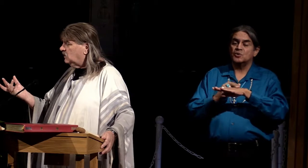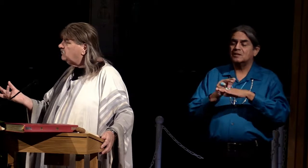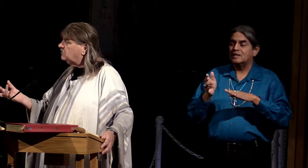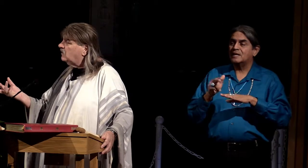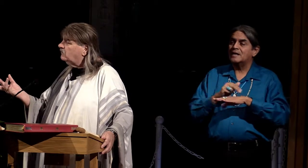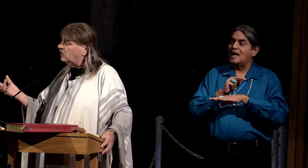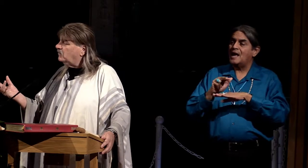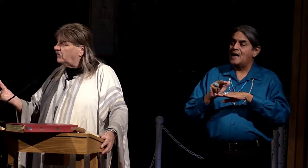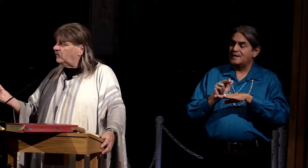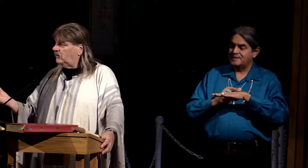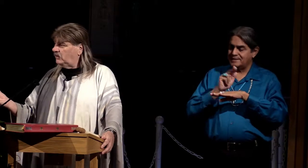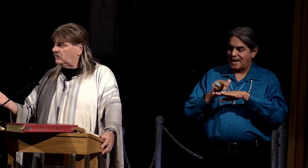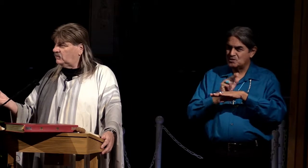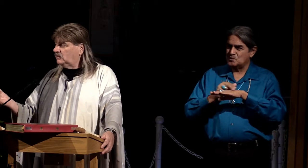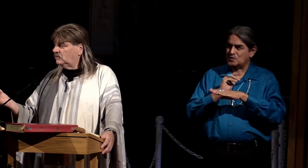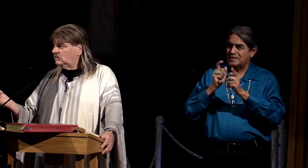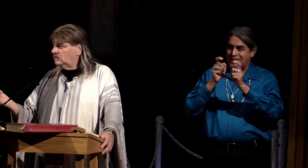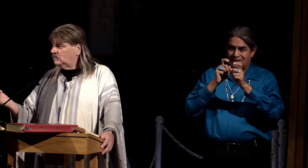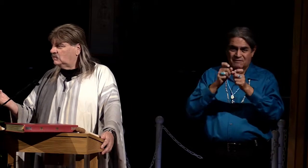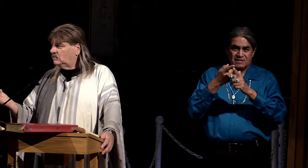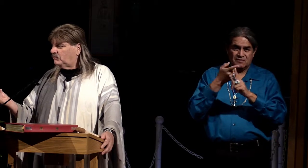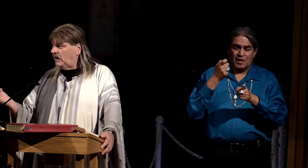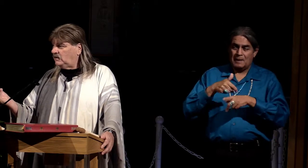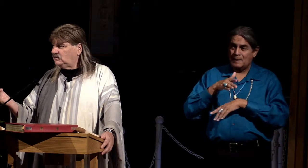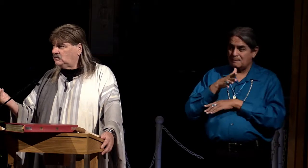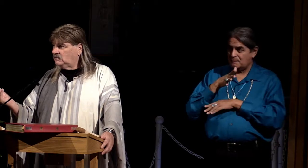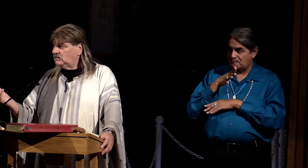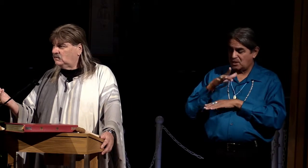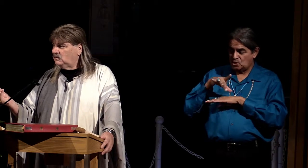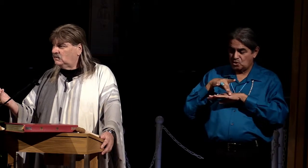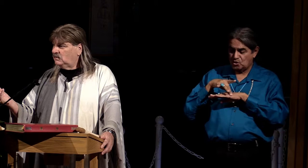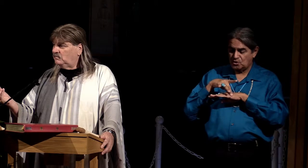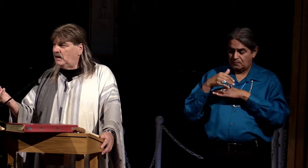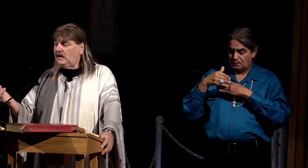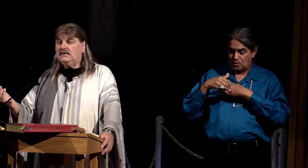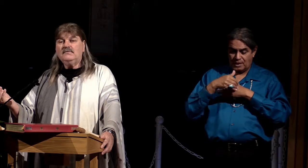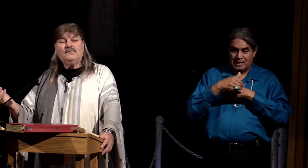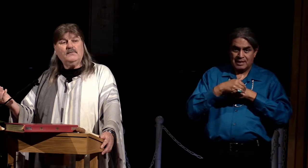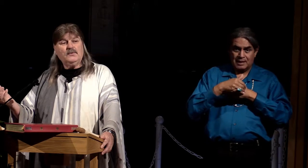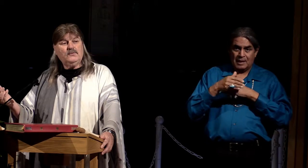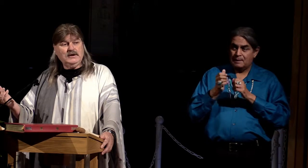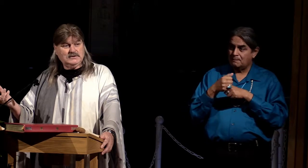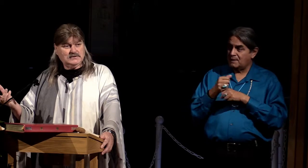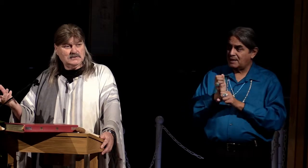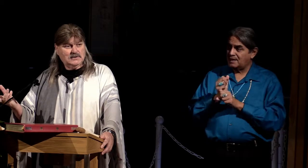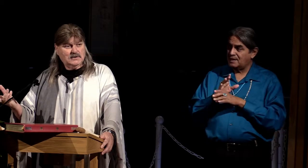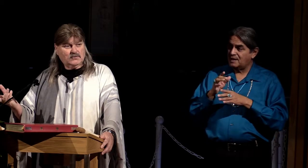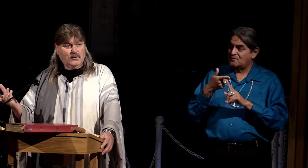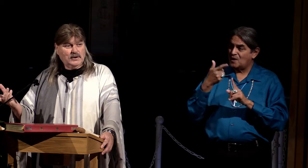natural gifts from Mother Earth. Bread made from the